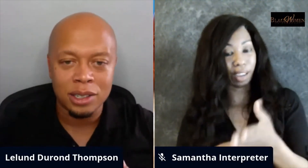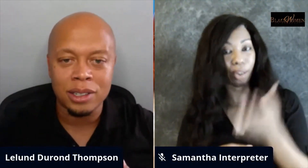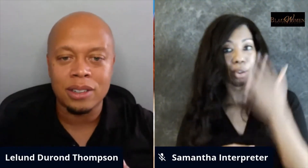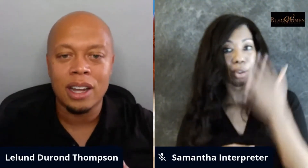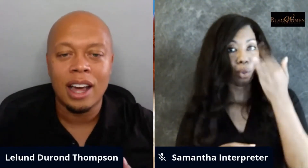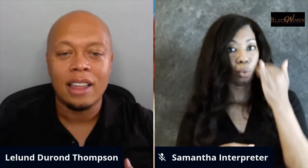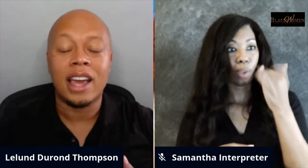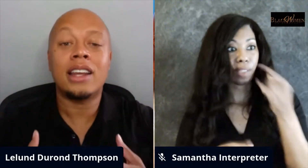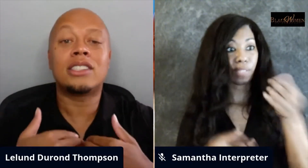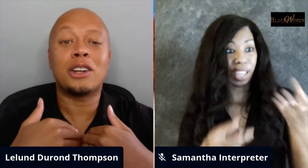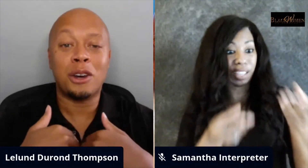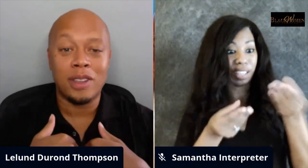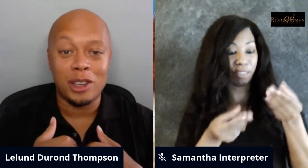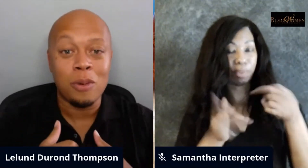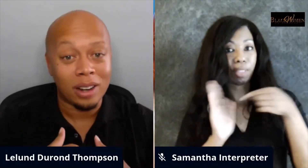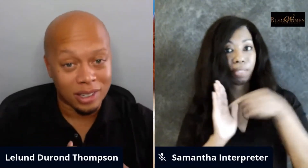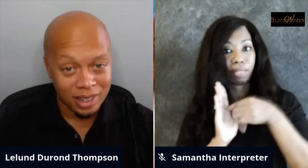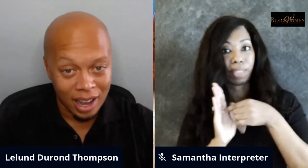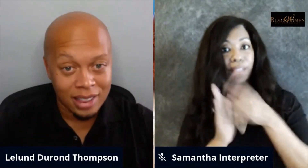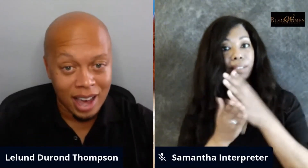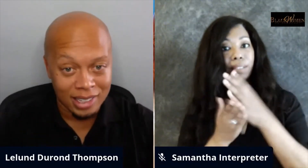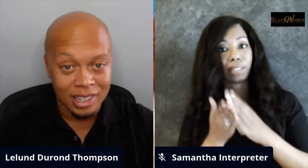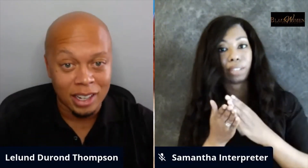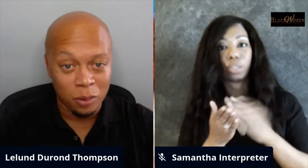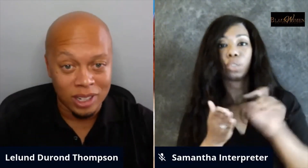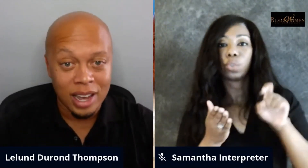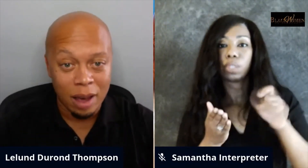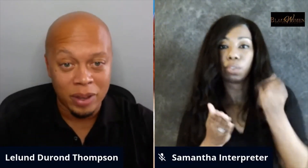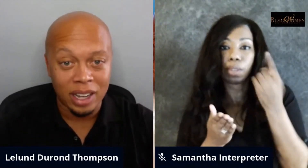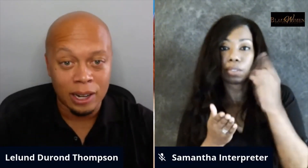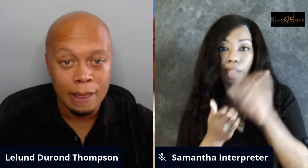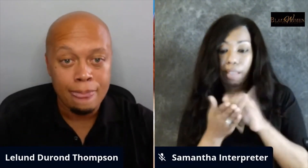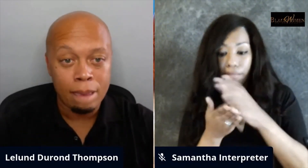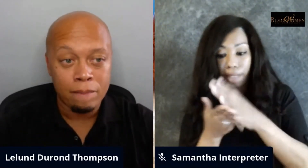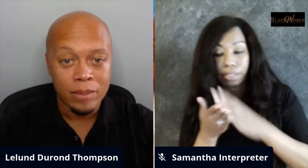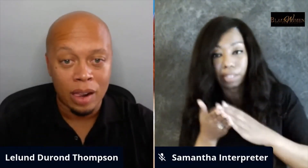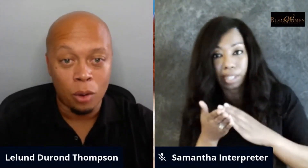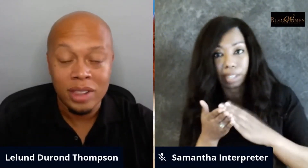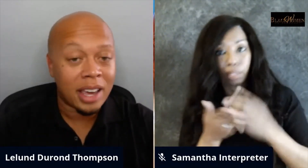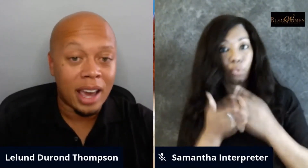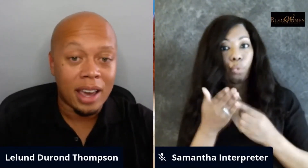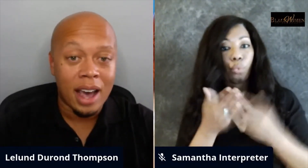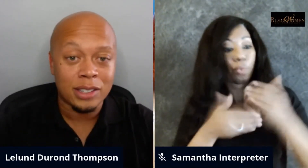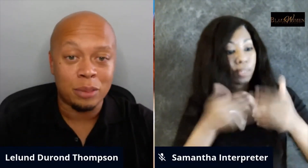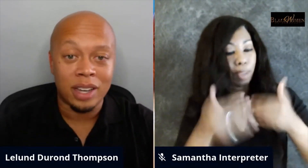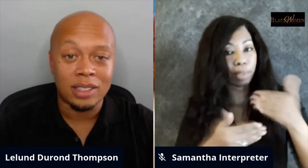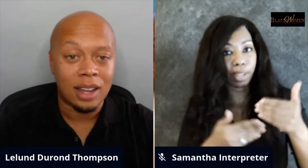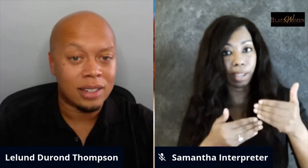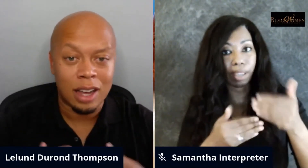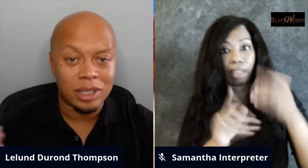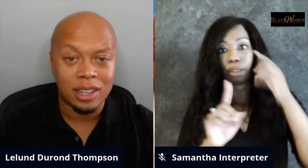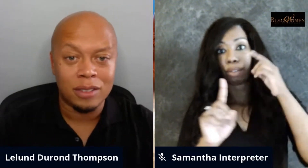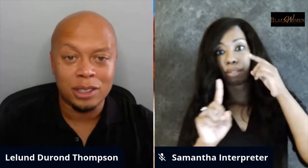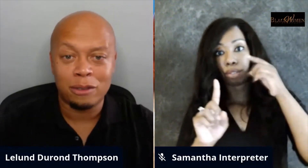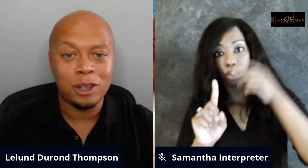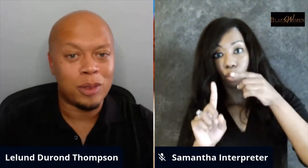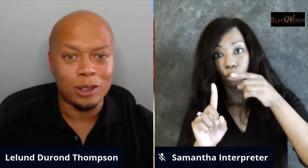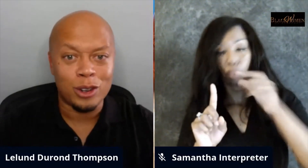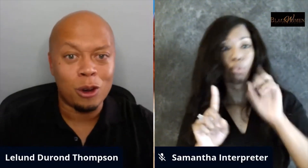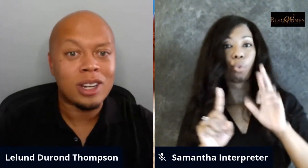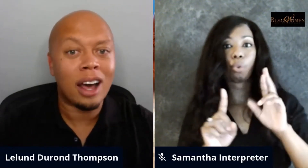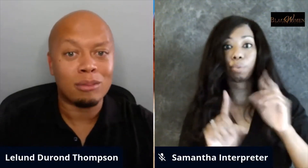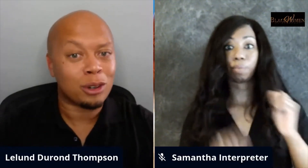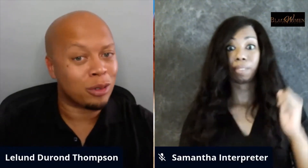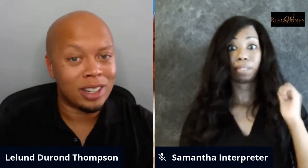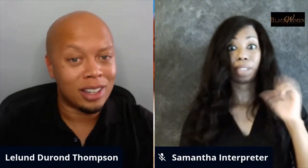scene to do? They need to know that you understand that scene and what's happening, or they can't cast you, because a lot of time in television and film, there's